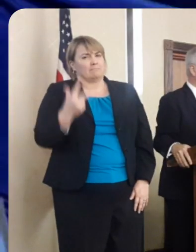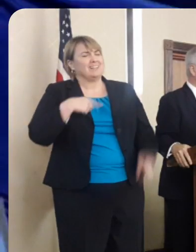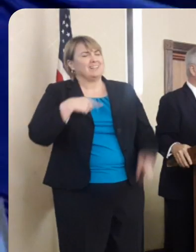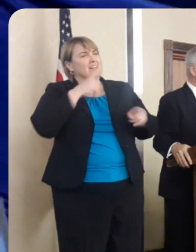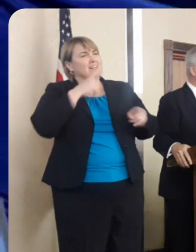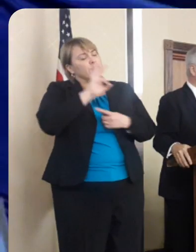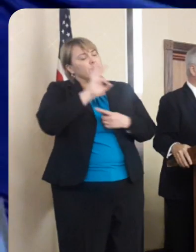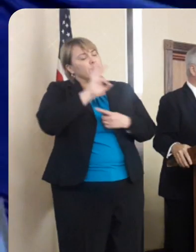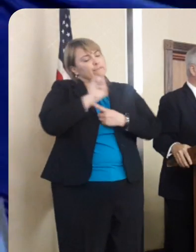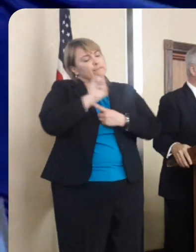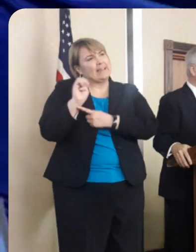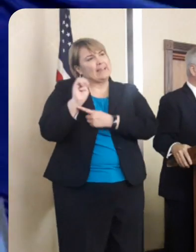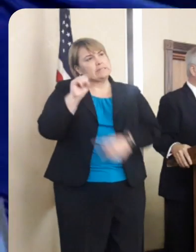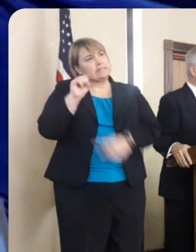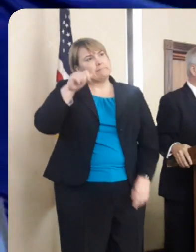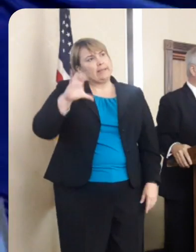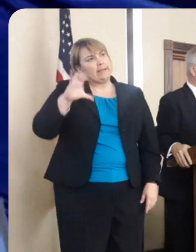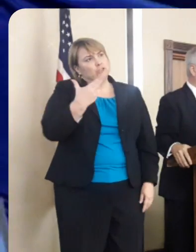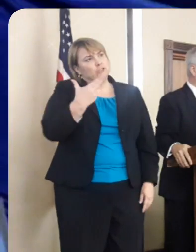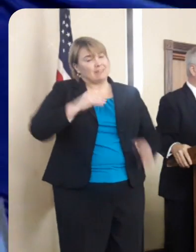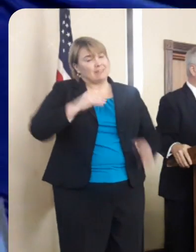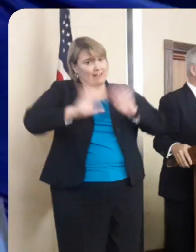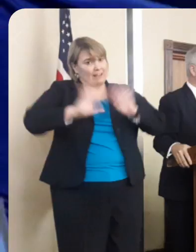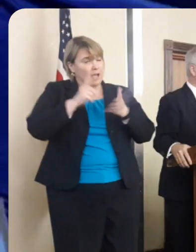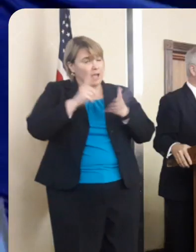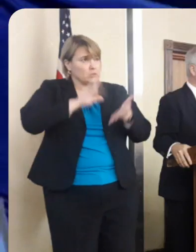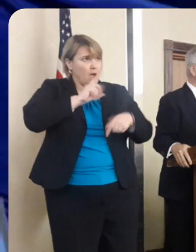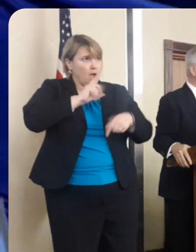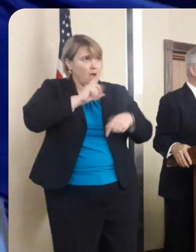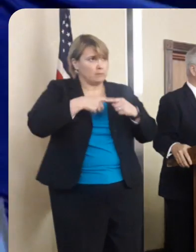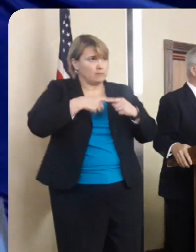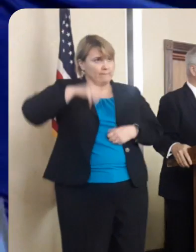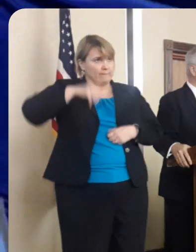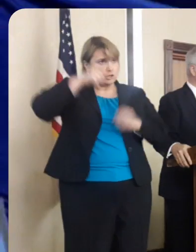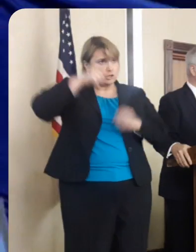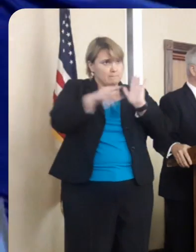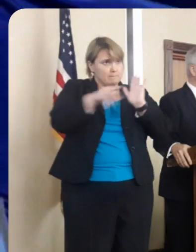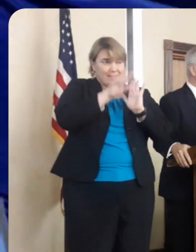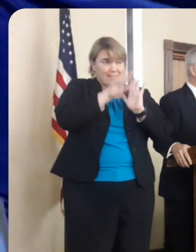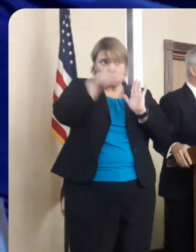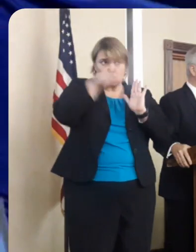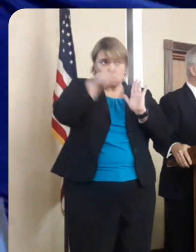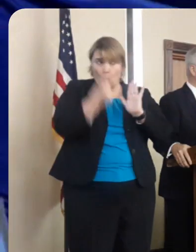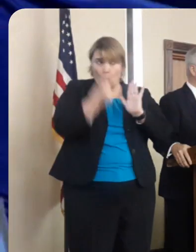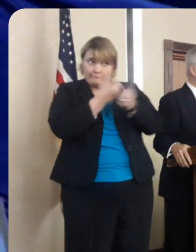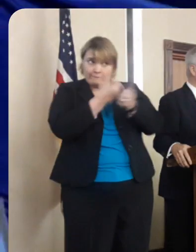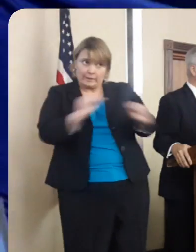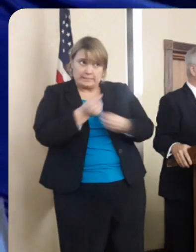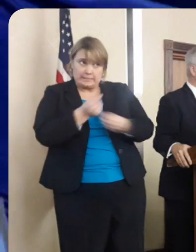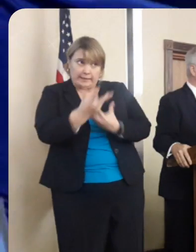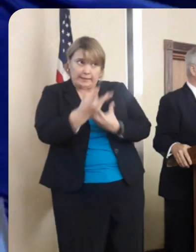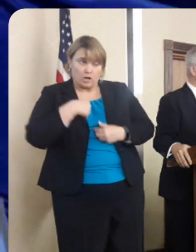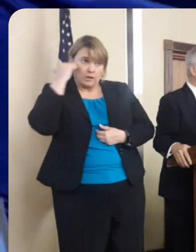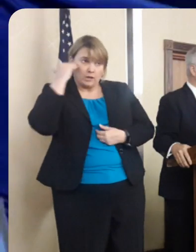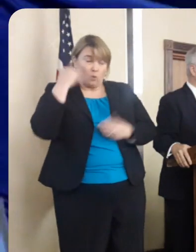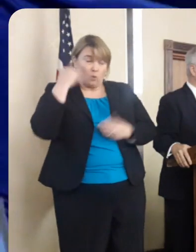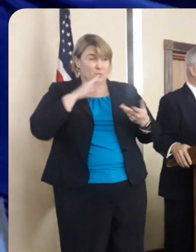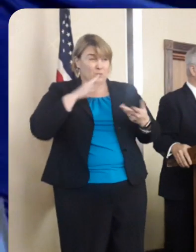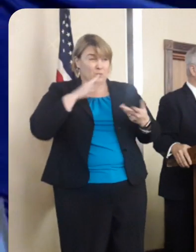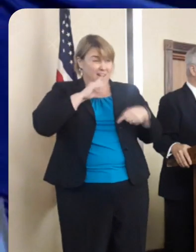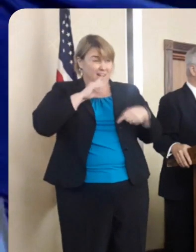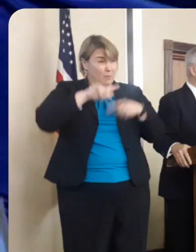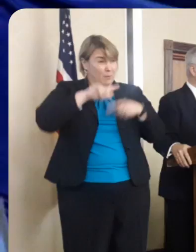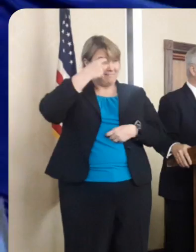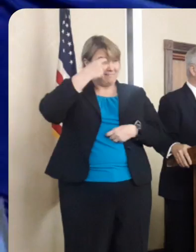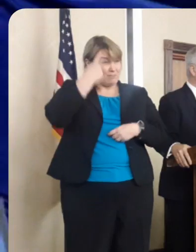Because we're talking about the First Amendment, which is the only free speech I'm aware of. We're speaking to the government infringing on the ability